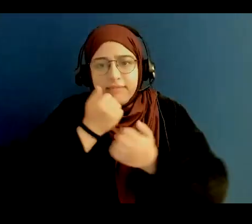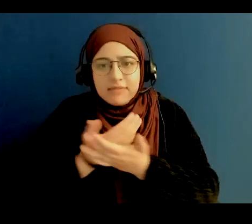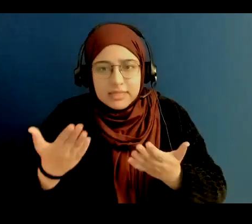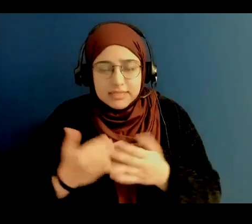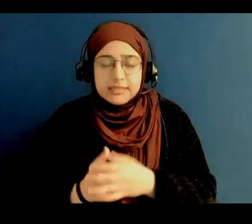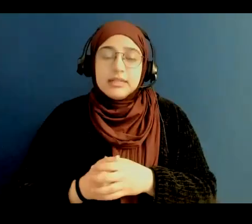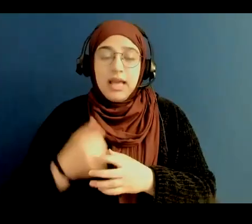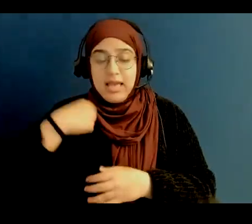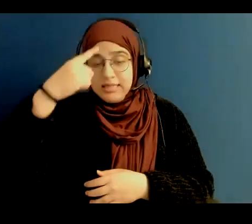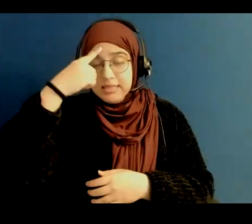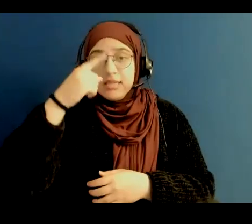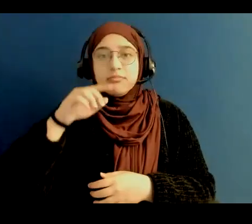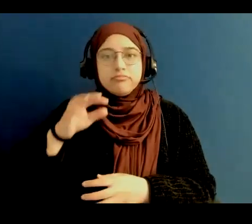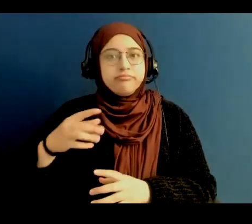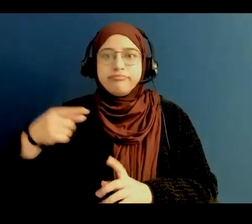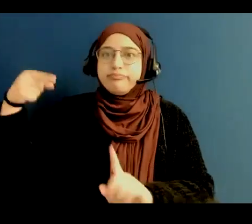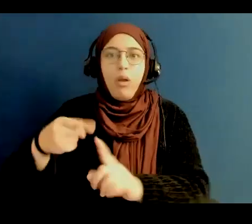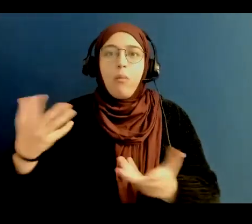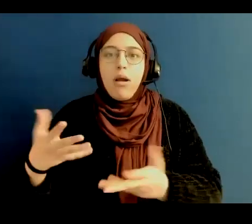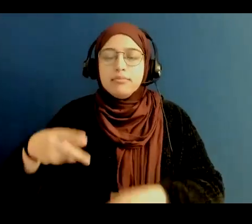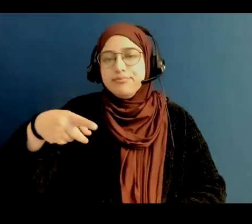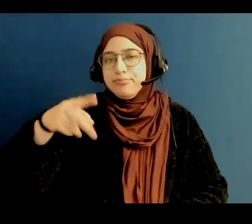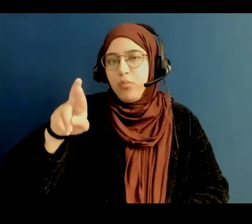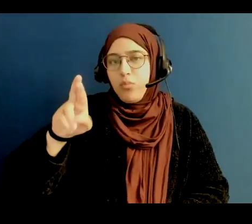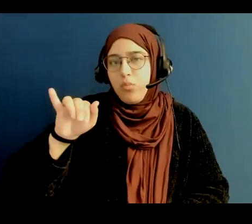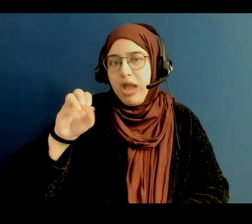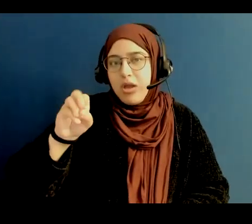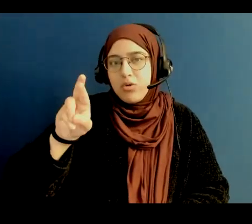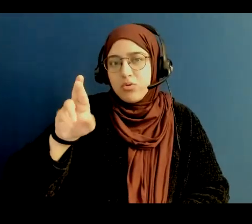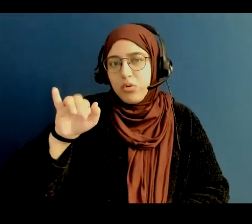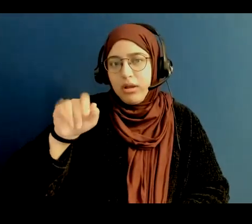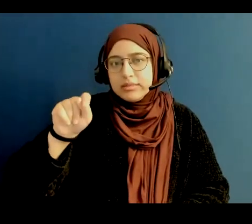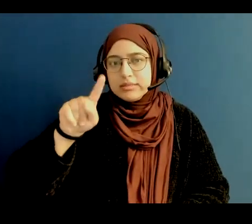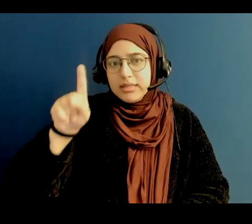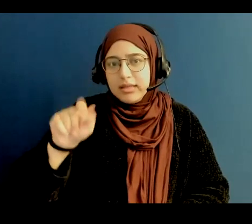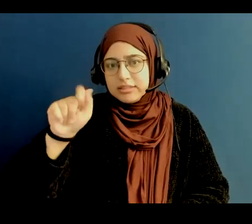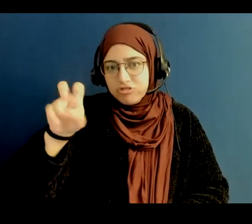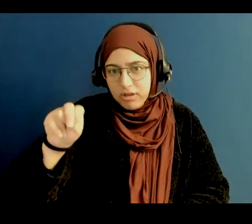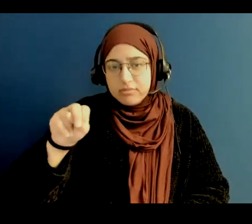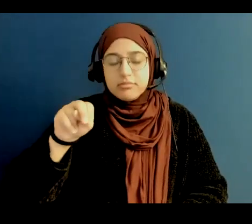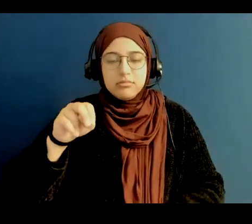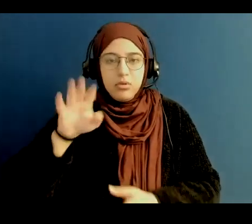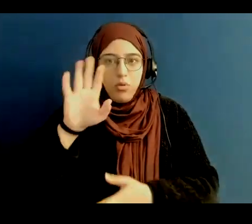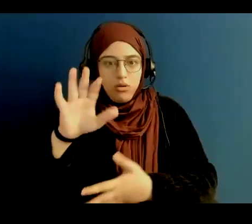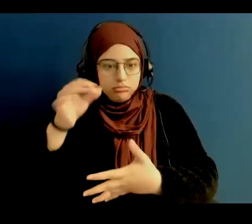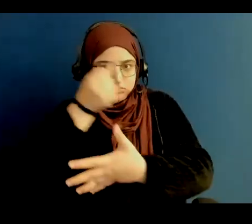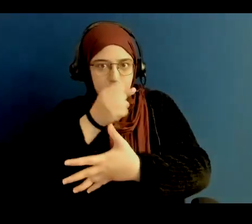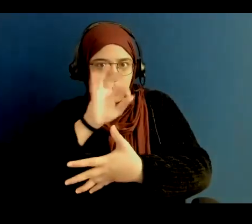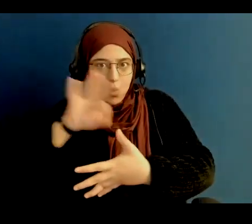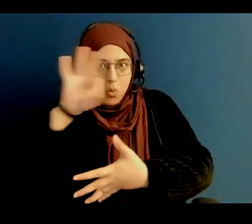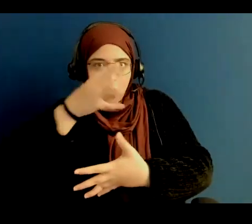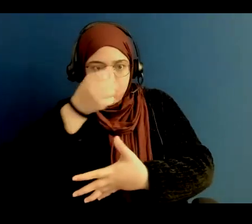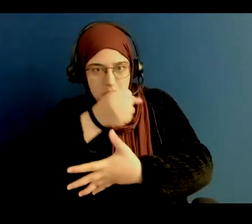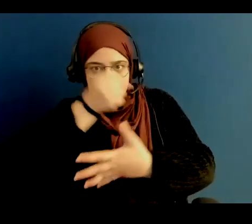to prioritization. So it's you need to ask yourself what is the goal that you have. So for example, if prayer is your goal right